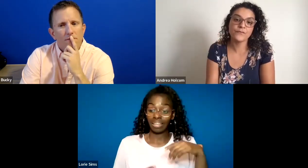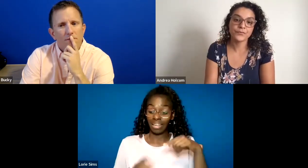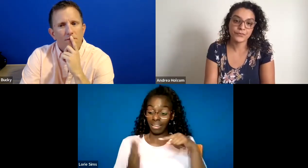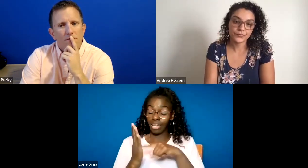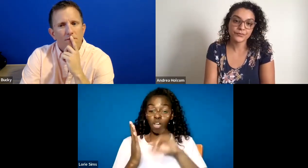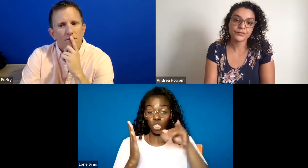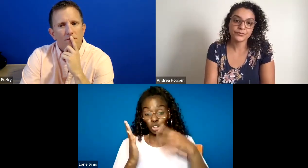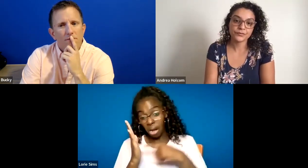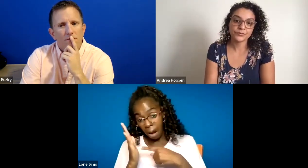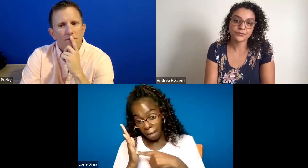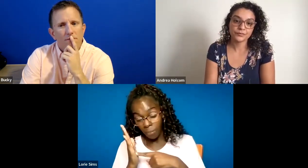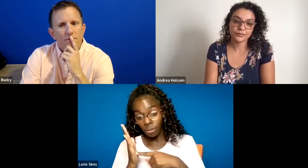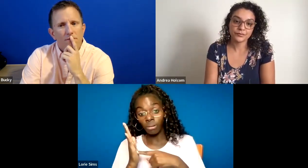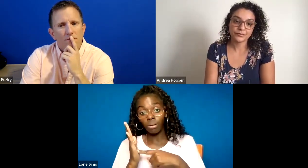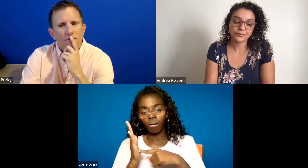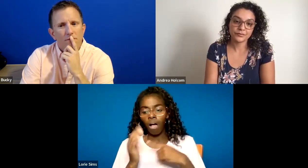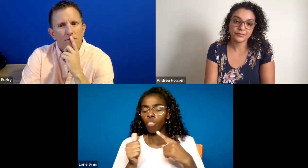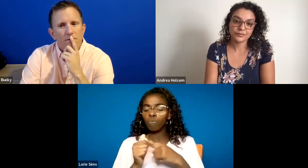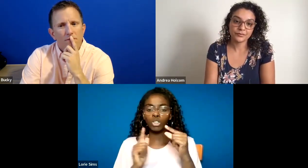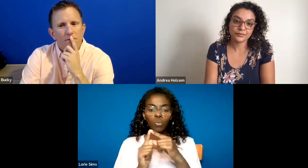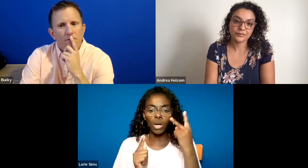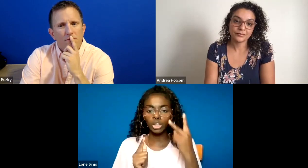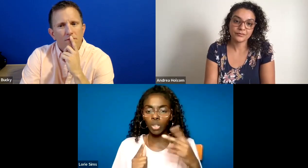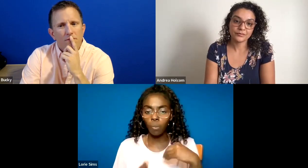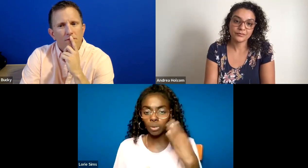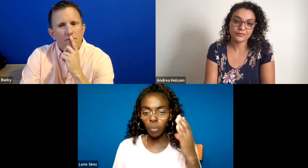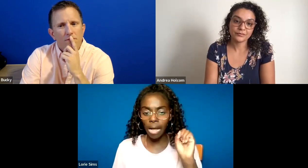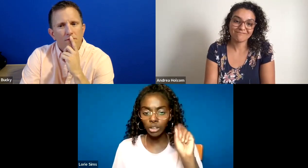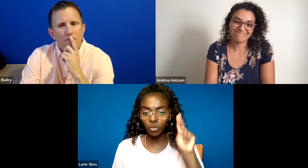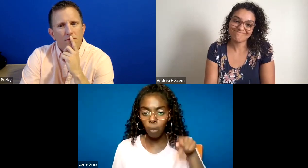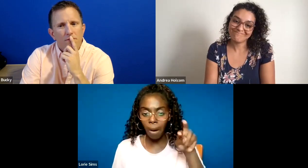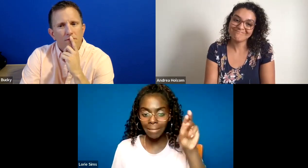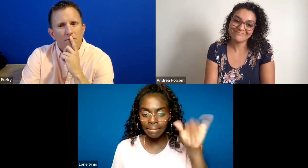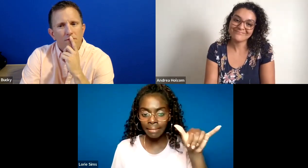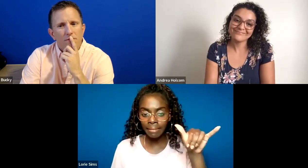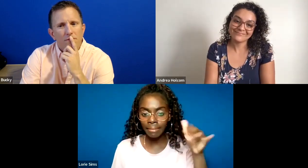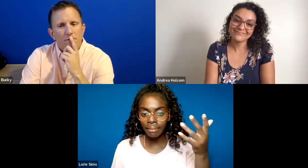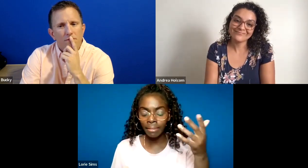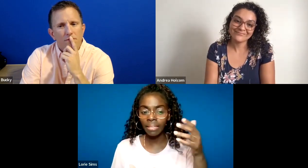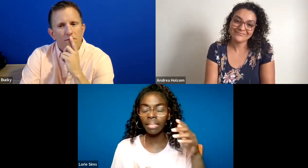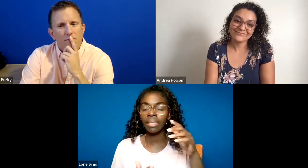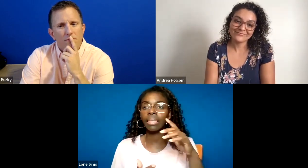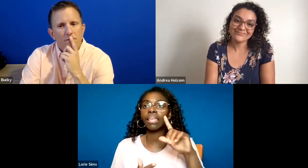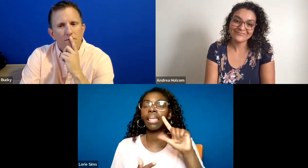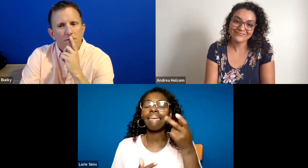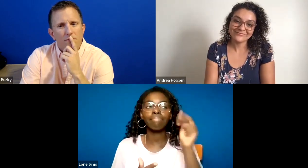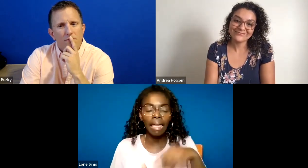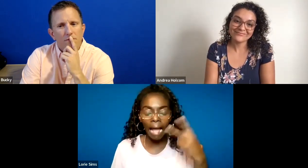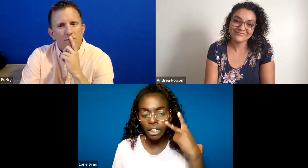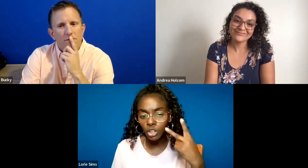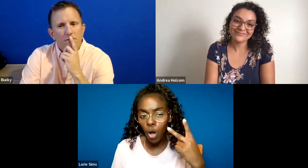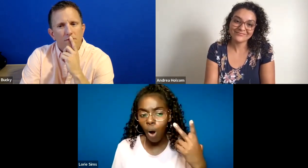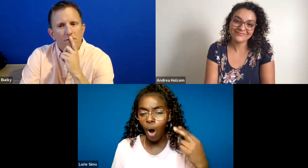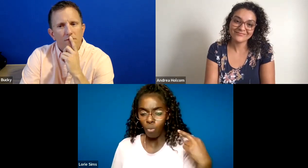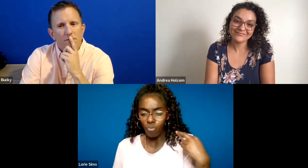That wasn't even a thought in my head. My hesitance referred to the first word that I saw on the request was white